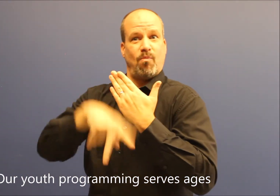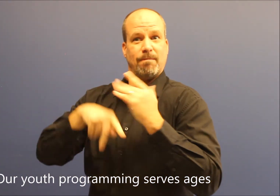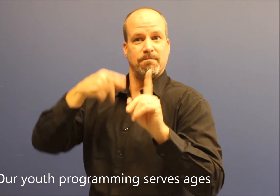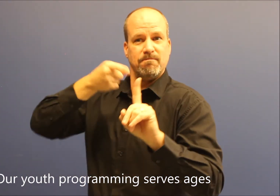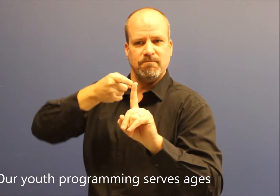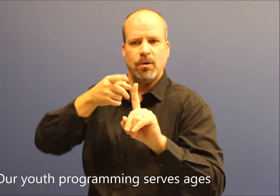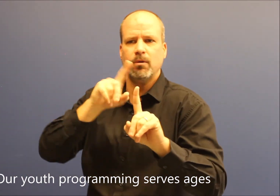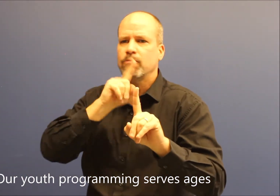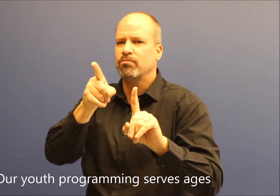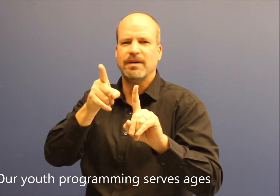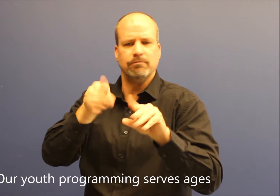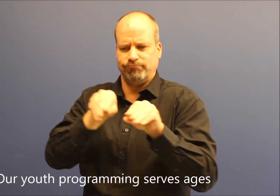serves ages